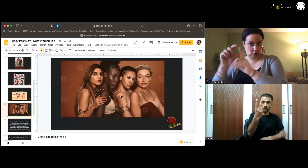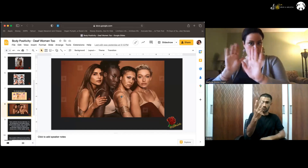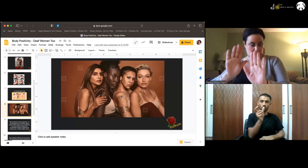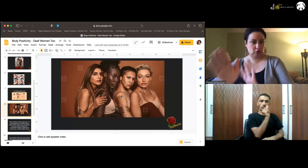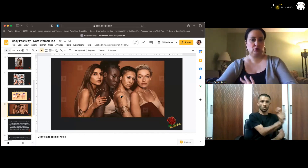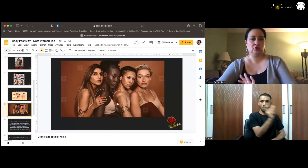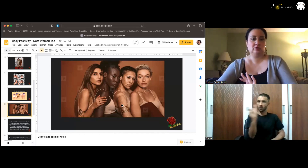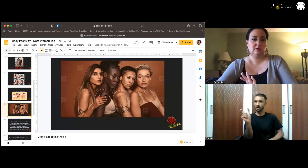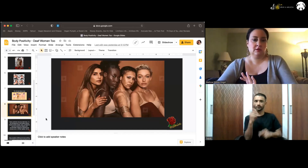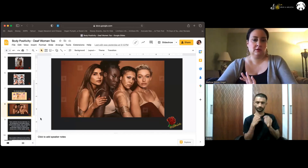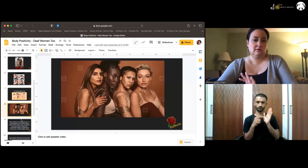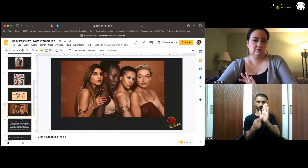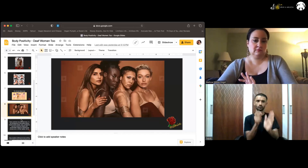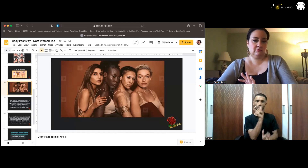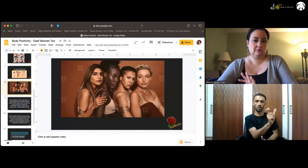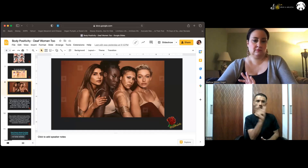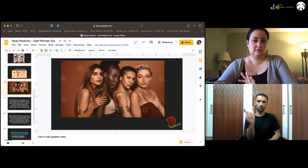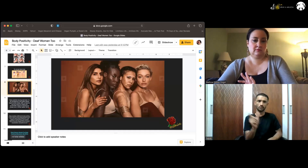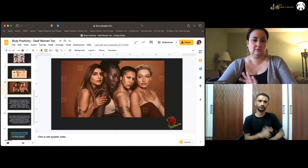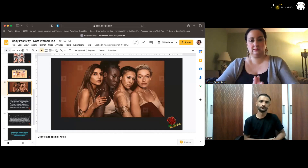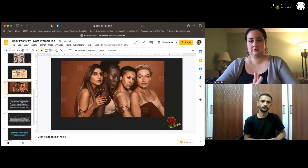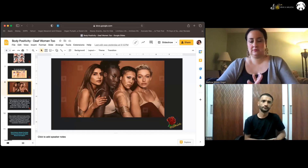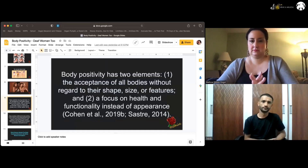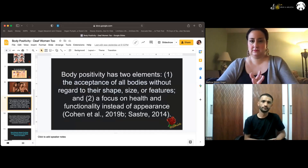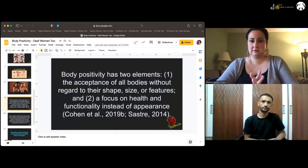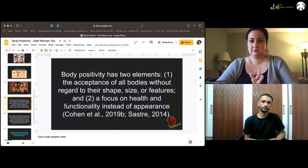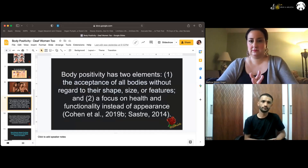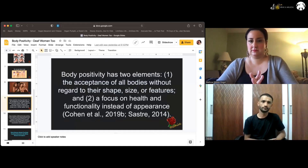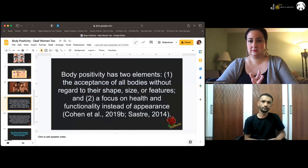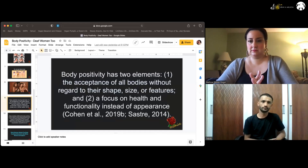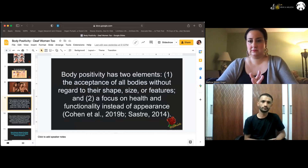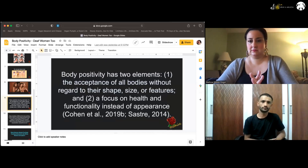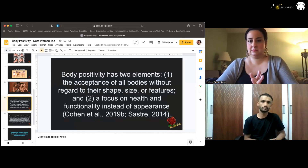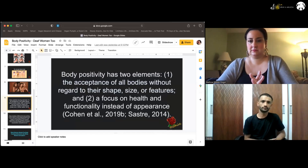me show the pictures and also the terms, both the terms.